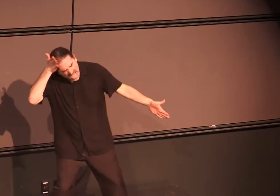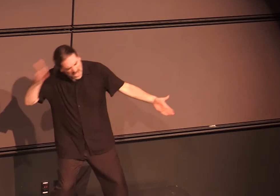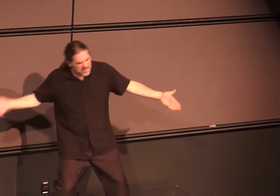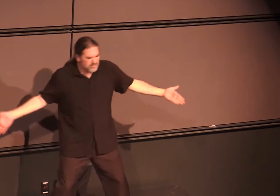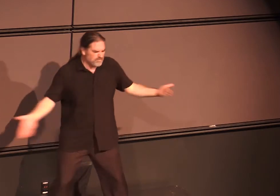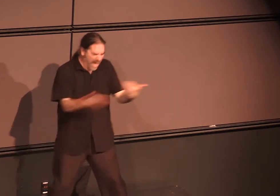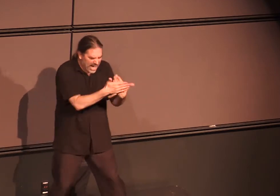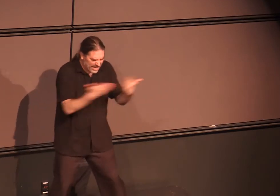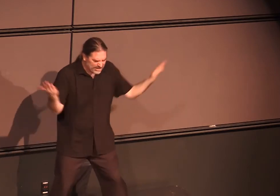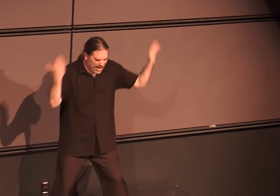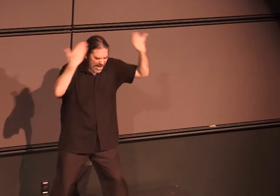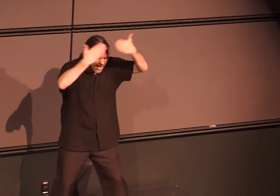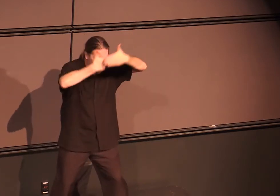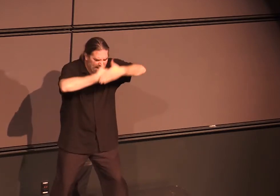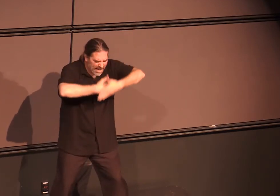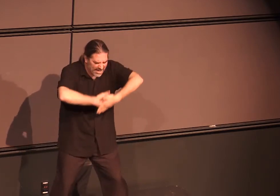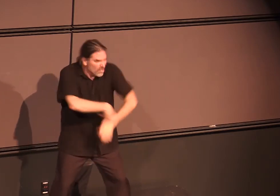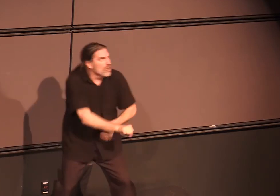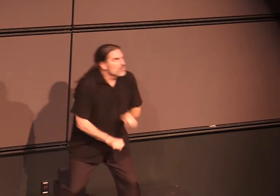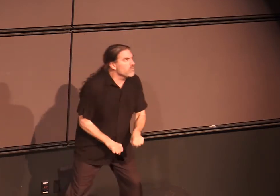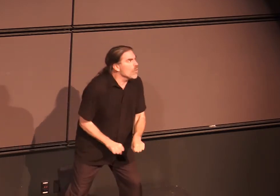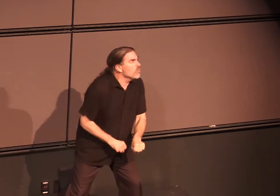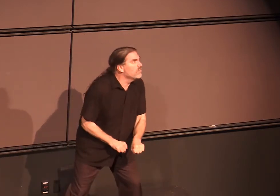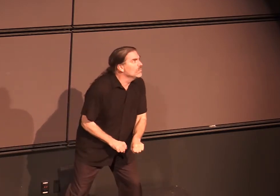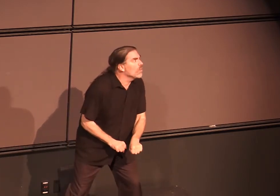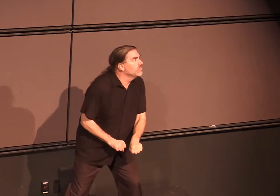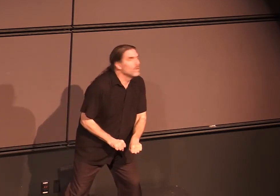to a box, dark.